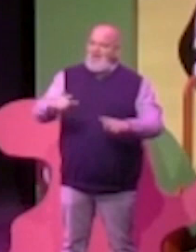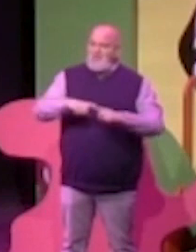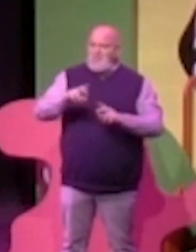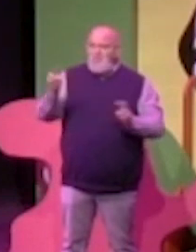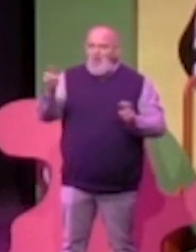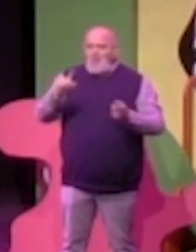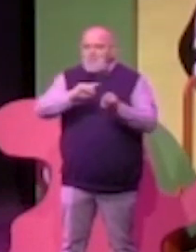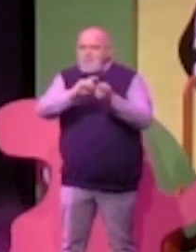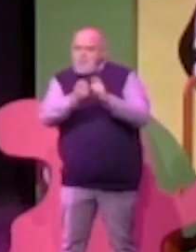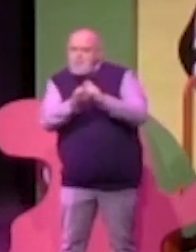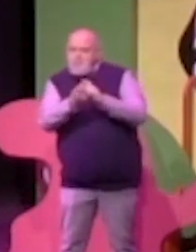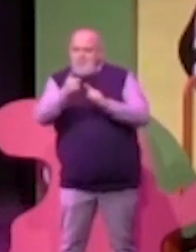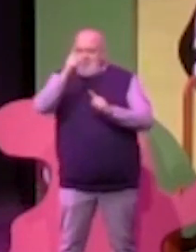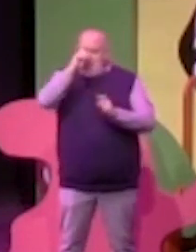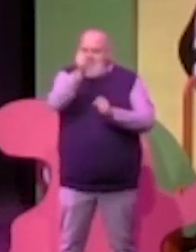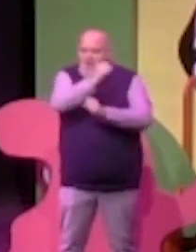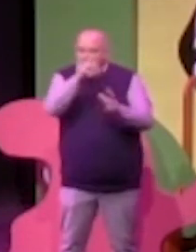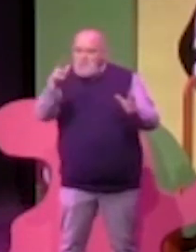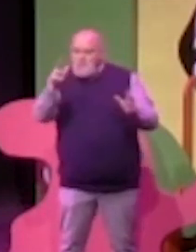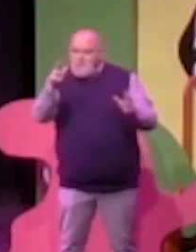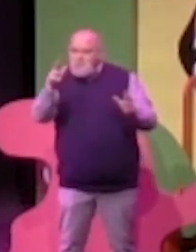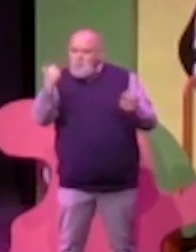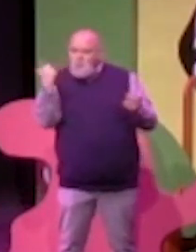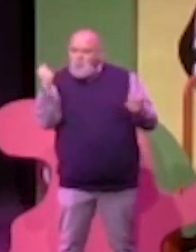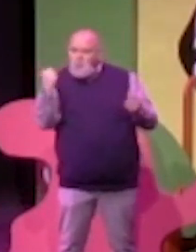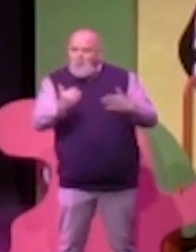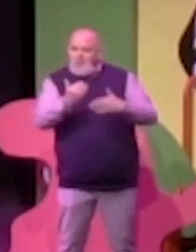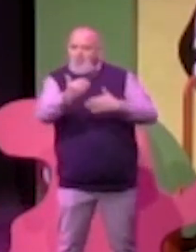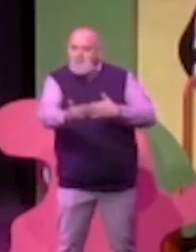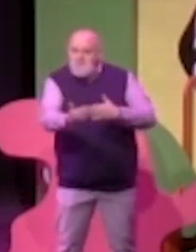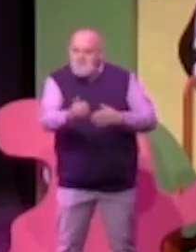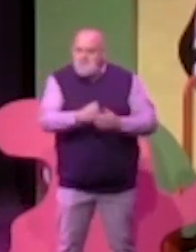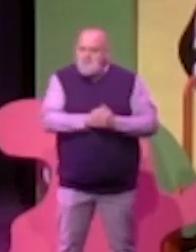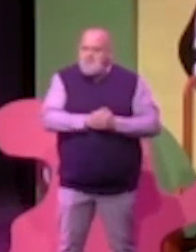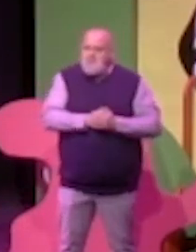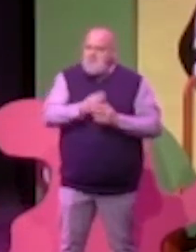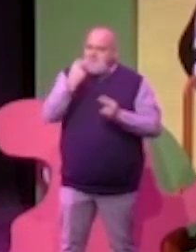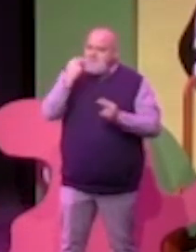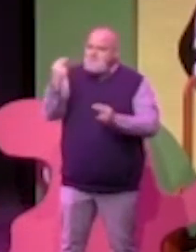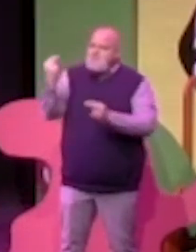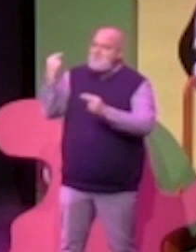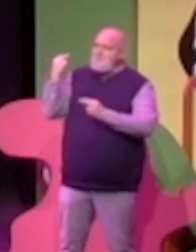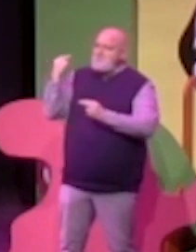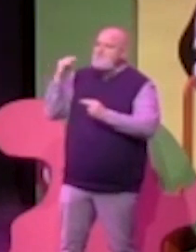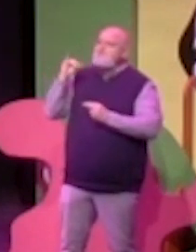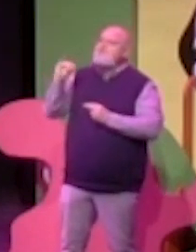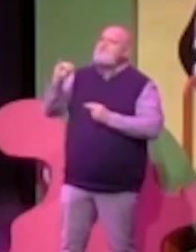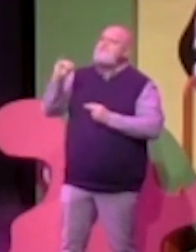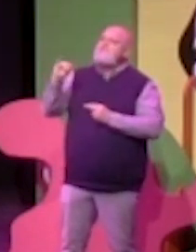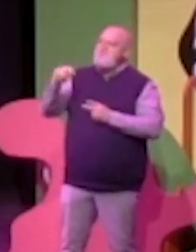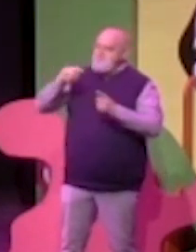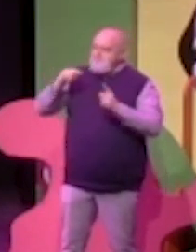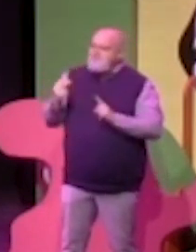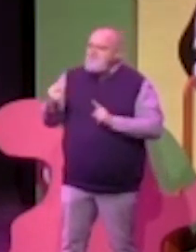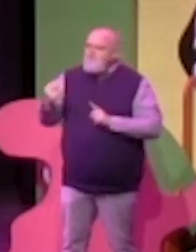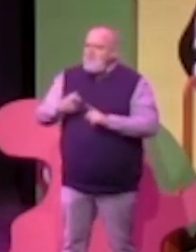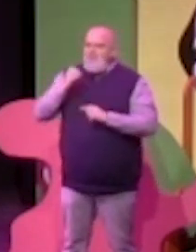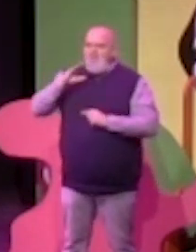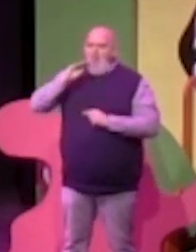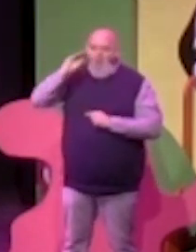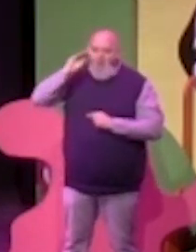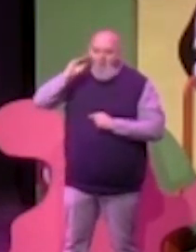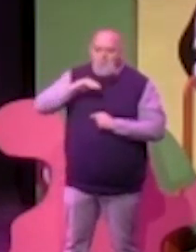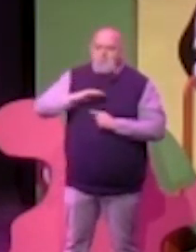reimagine and reshape how we move forward. We have a chance to reflect and take a perspective, you know, be it from our homes and